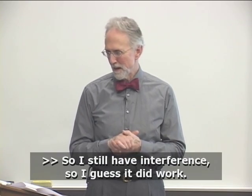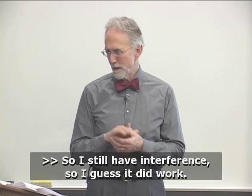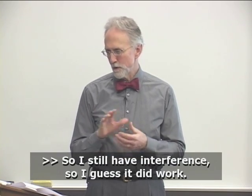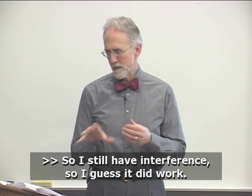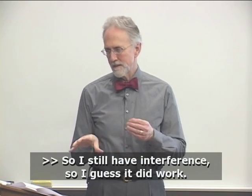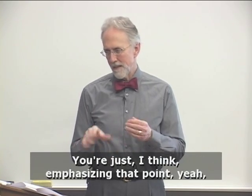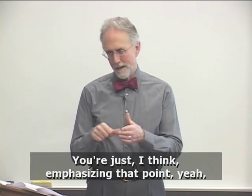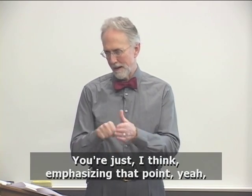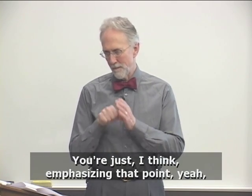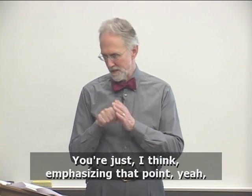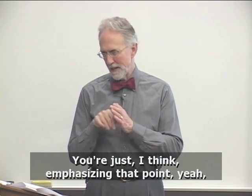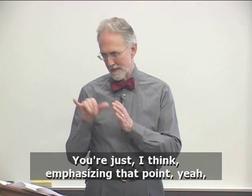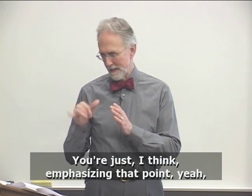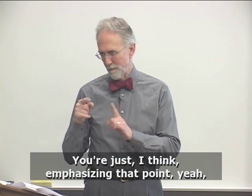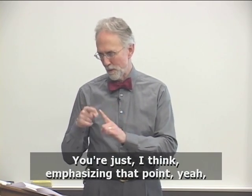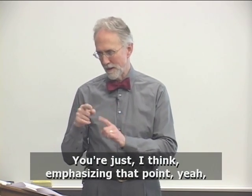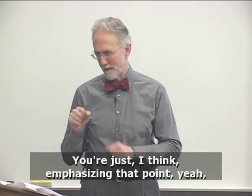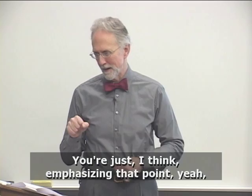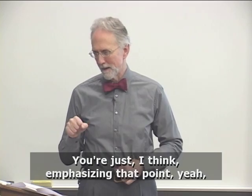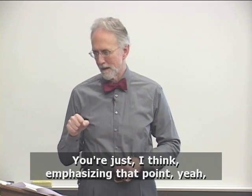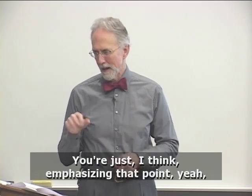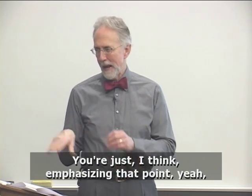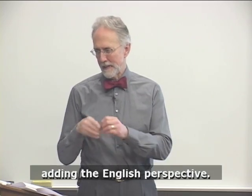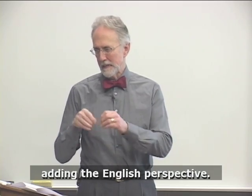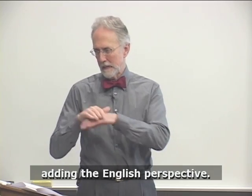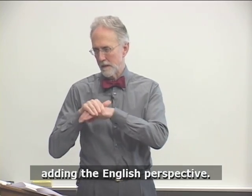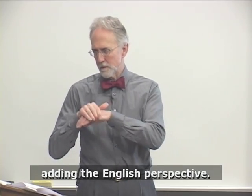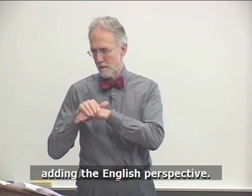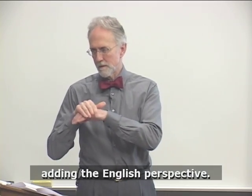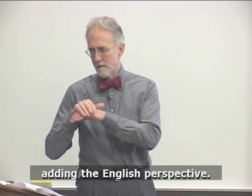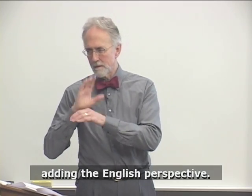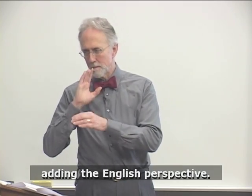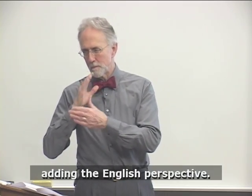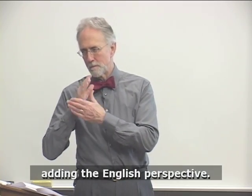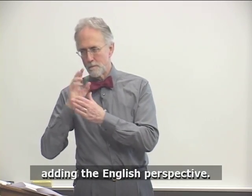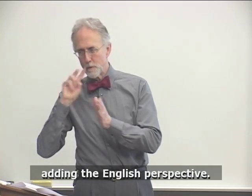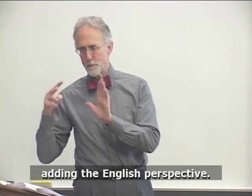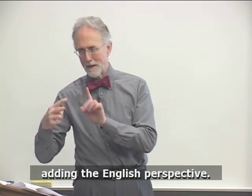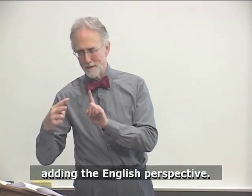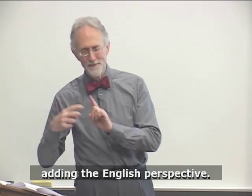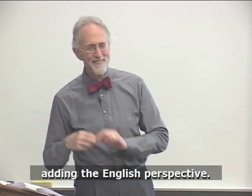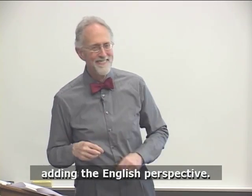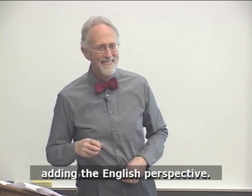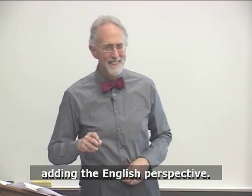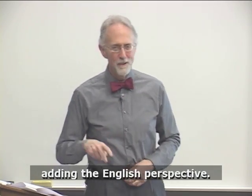You're just, I think, emphasizing that point, yeah, adding the English perspective. Okay.